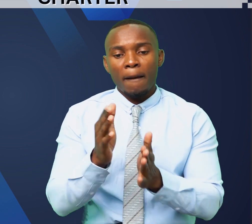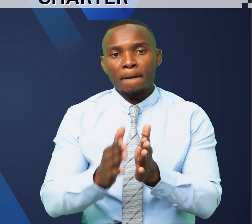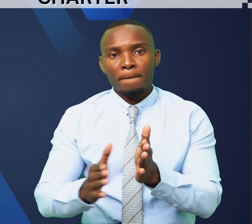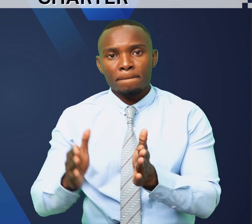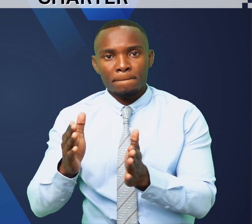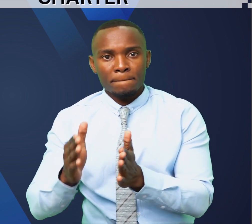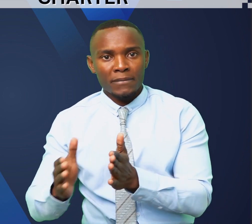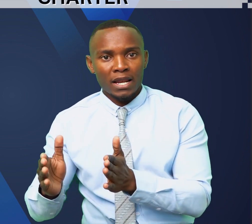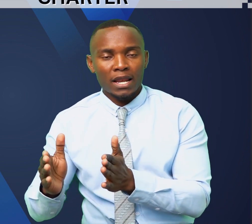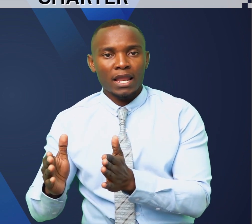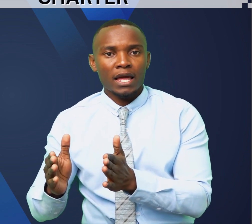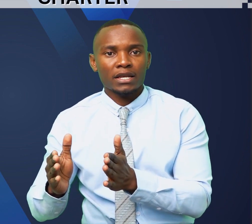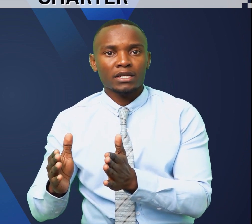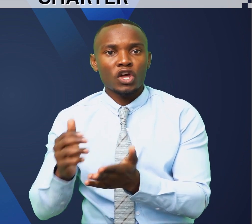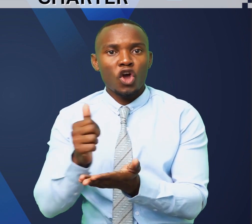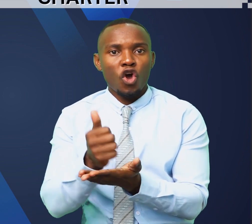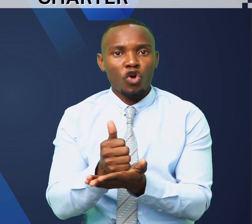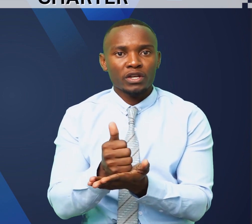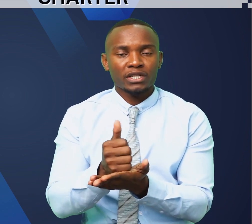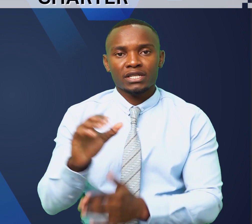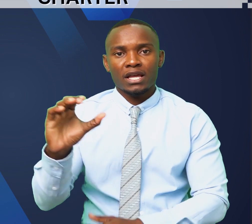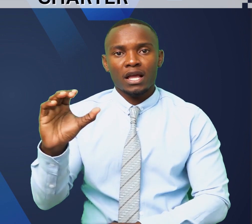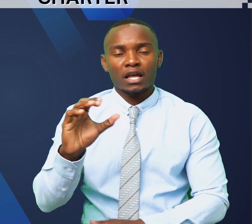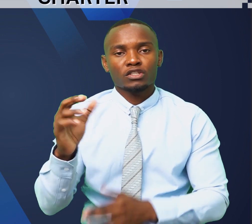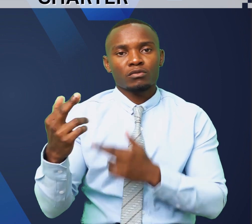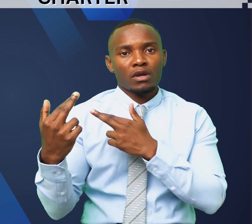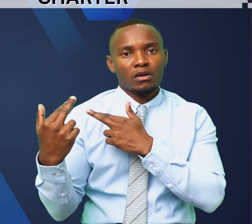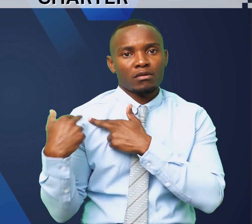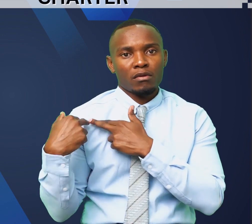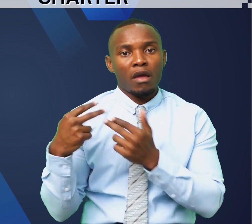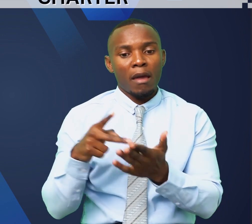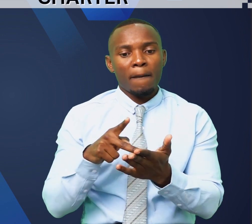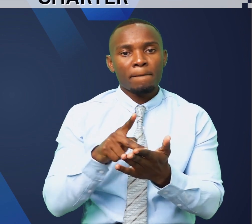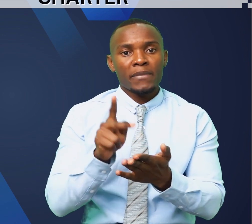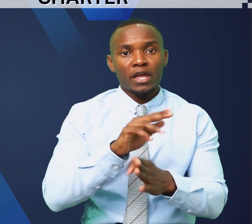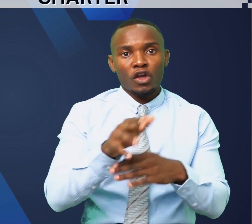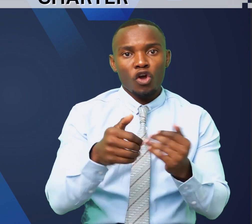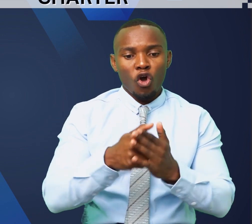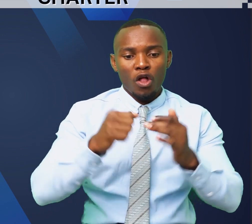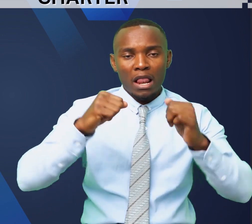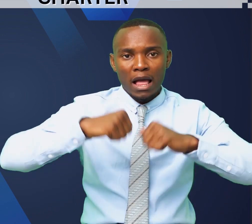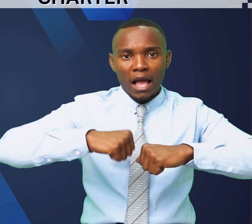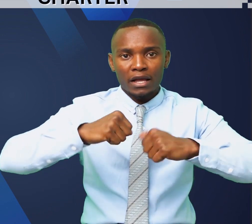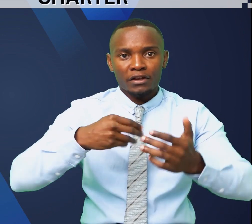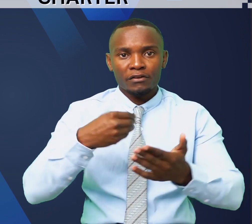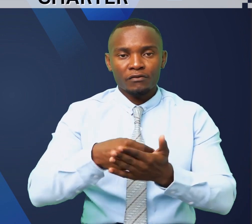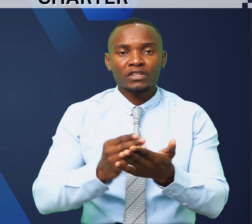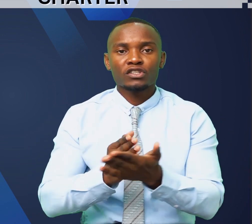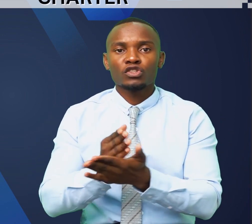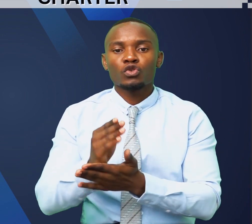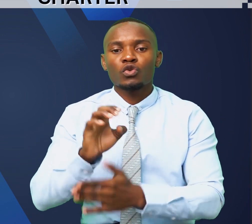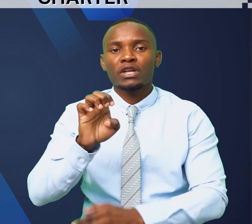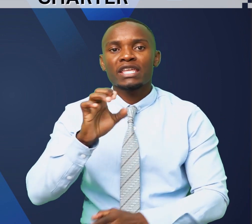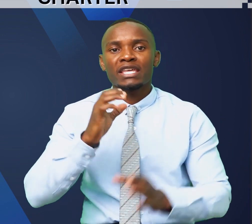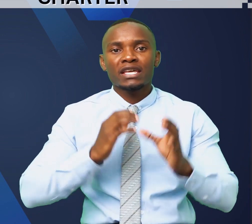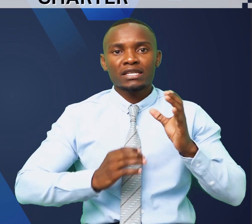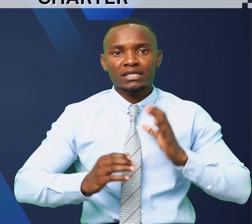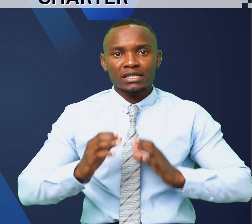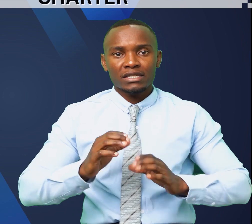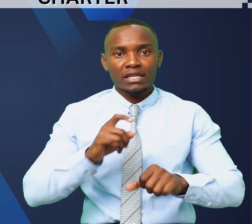audits. Customer obligation, pay applicable agreed fees through eCitizen.